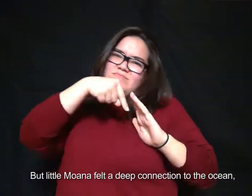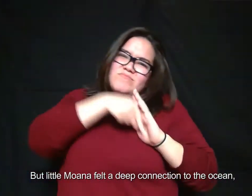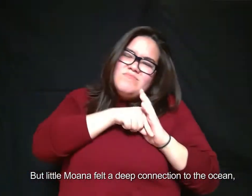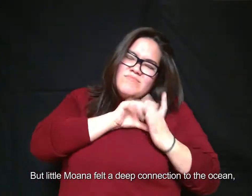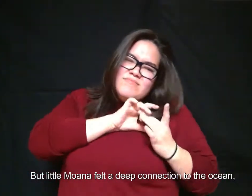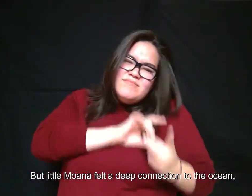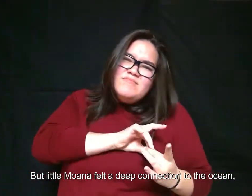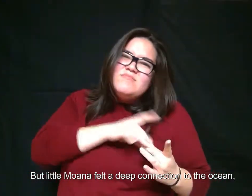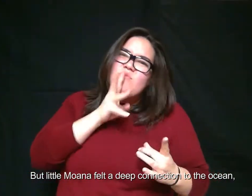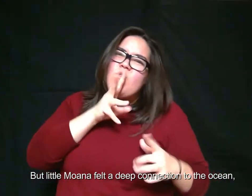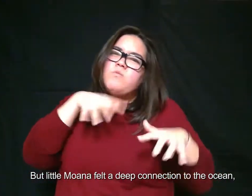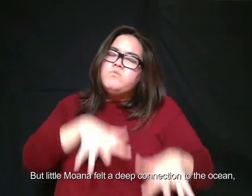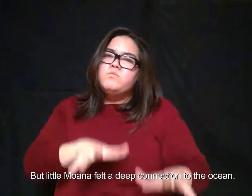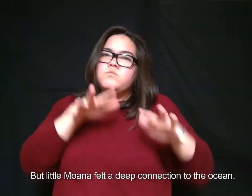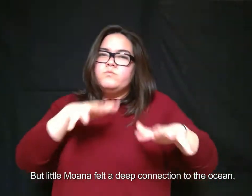She always wanted to help.